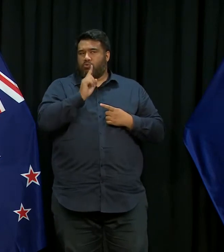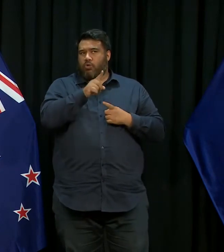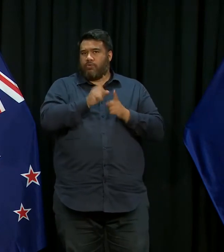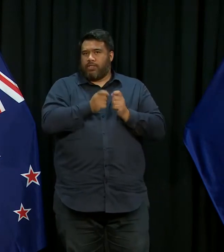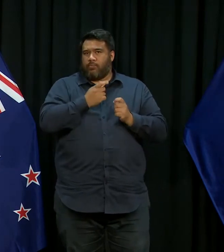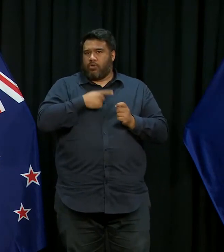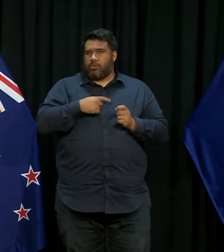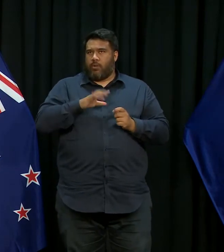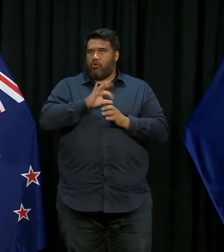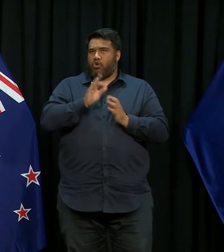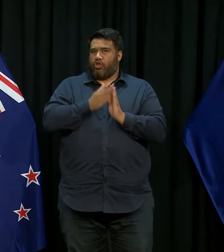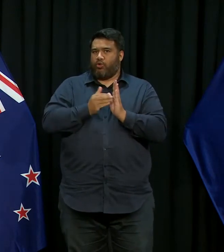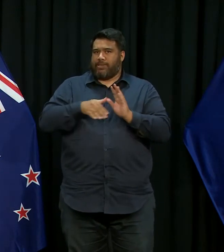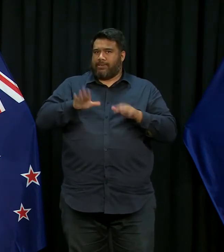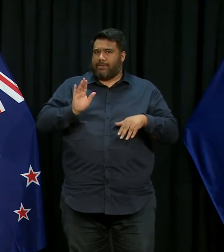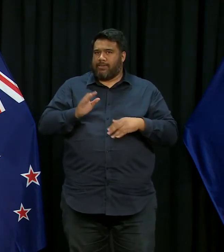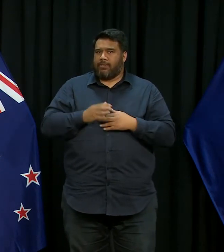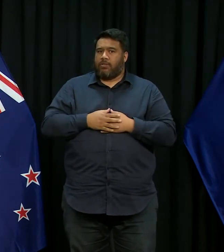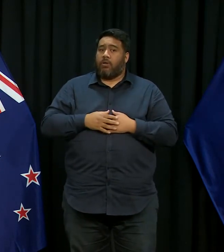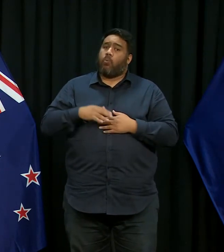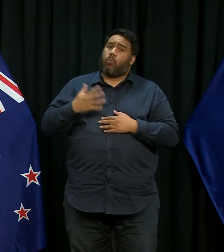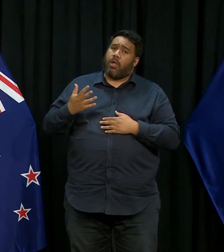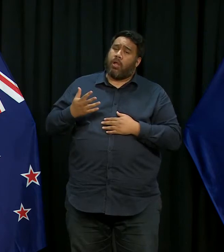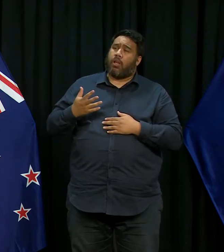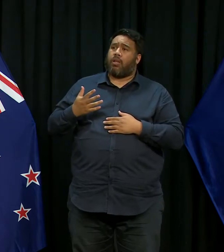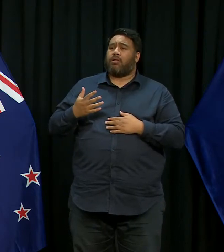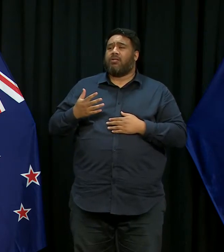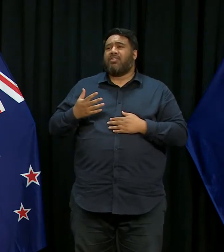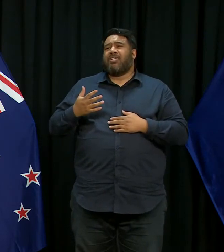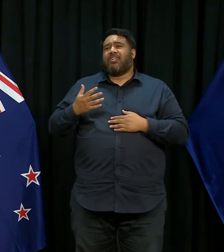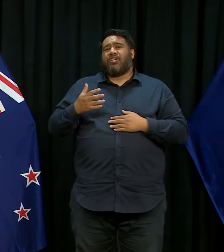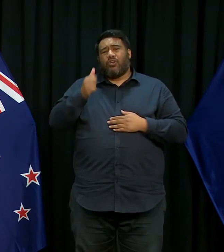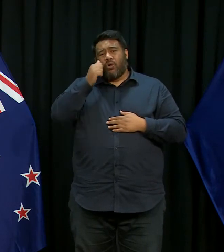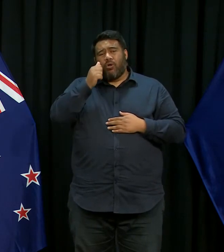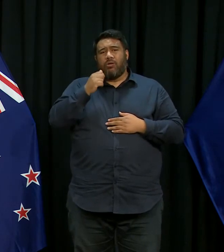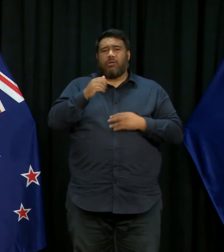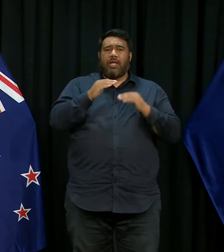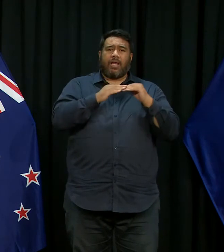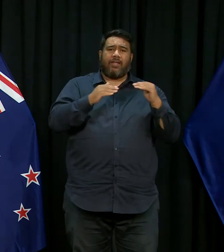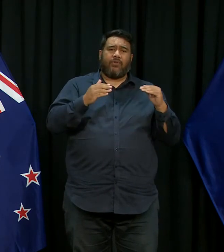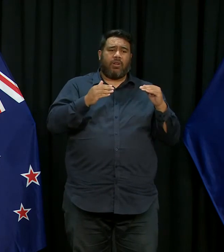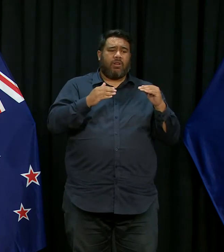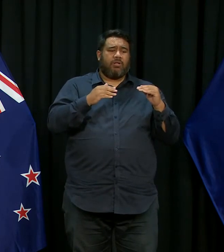particularly if you've been in an alert level for a long period of time, where you've had multiple outbreaks,